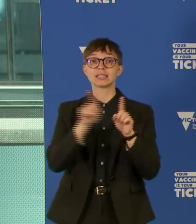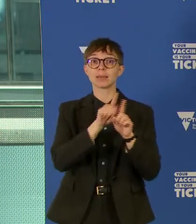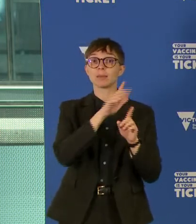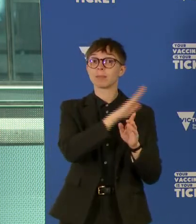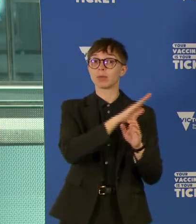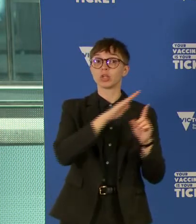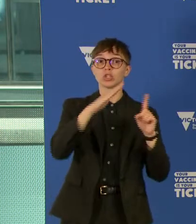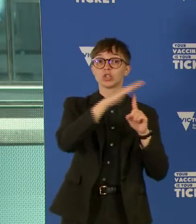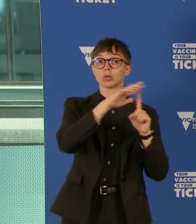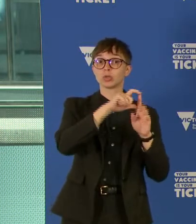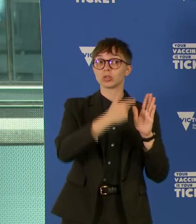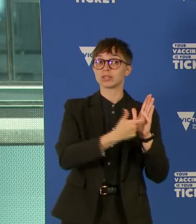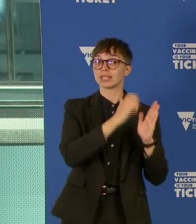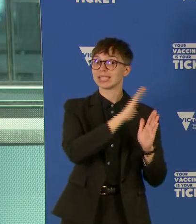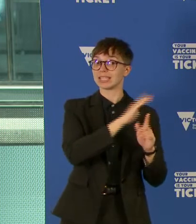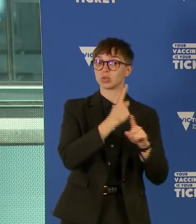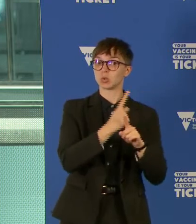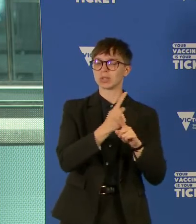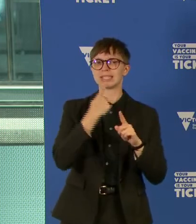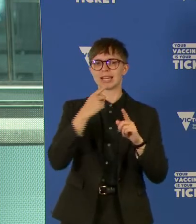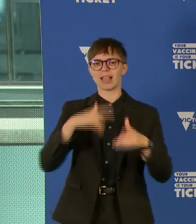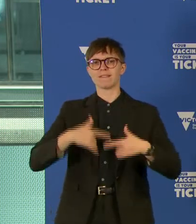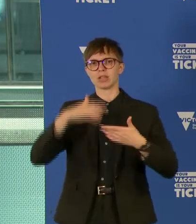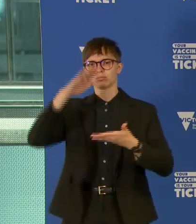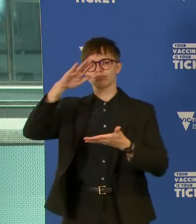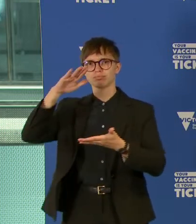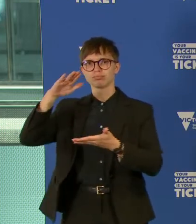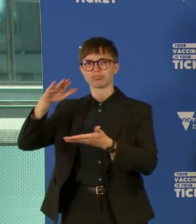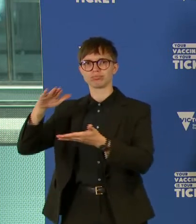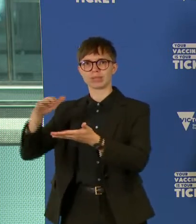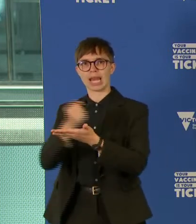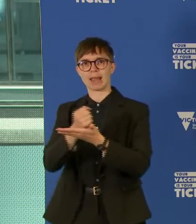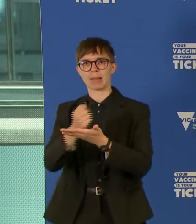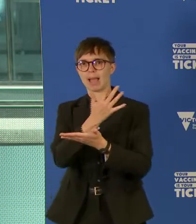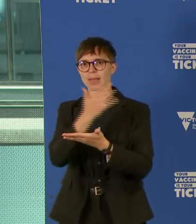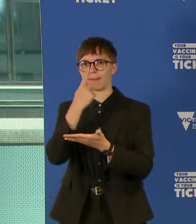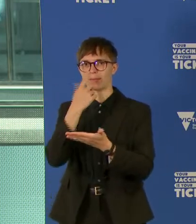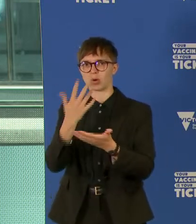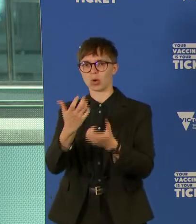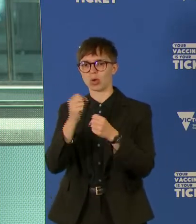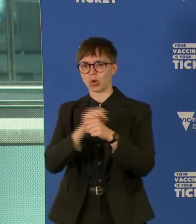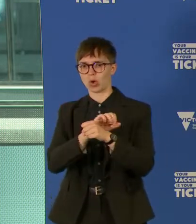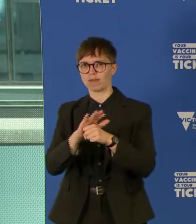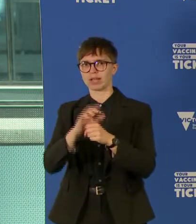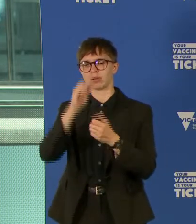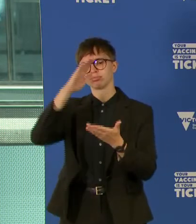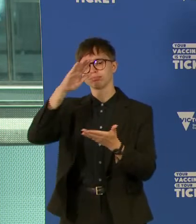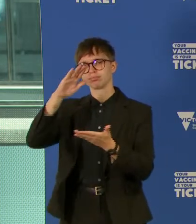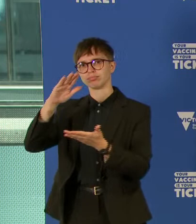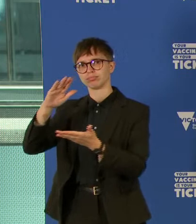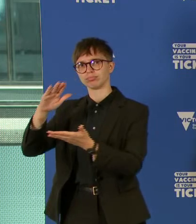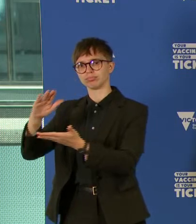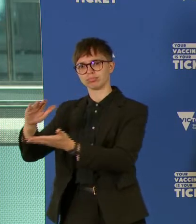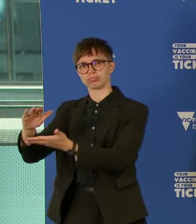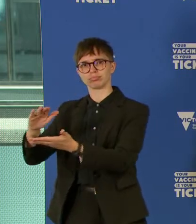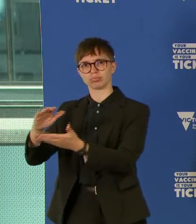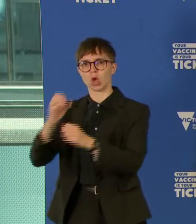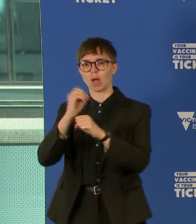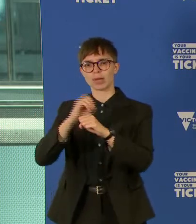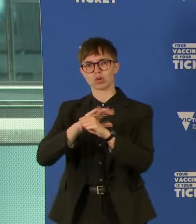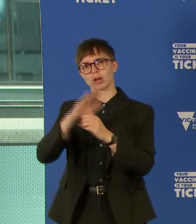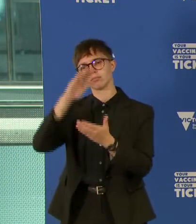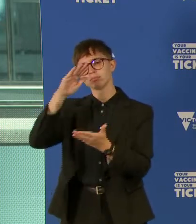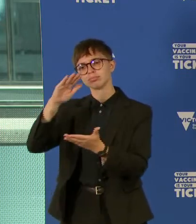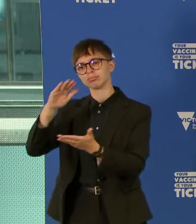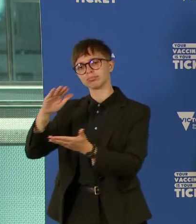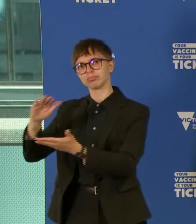worst of the BA2 subvariant would appear to be behind us. That's why we're able to take these significant steps today, whilst at the